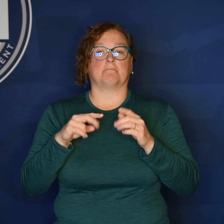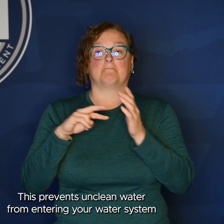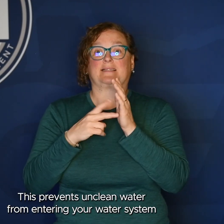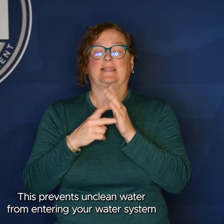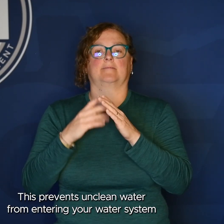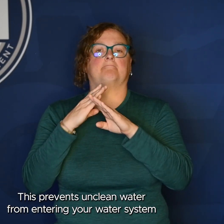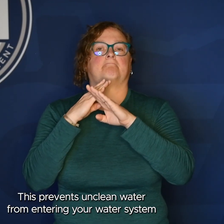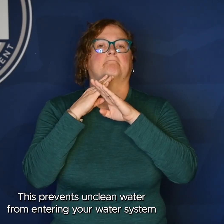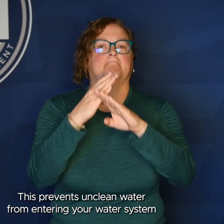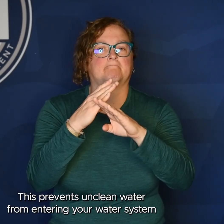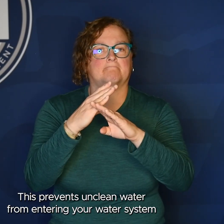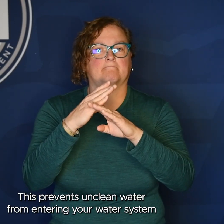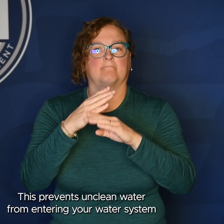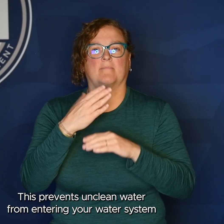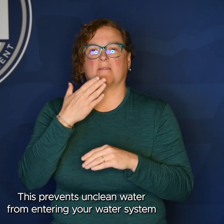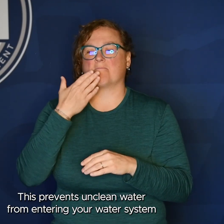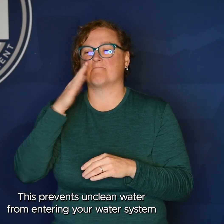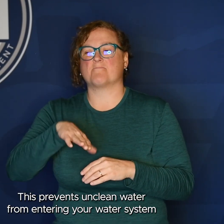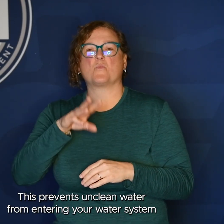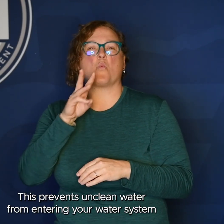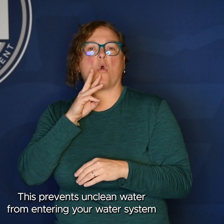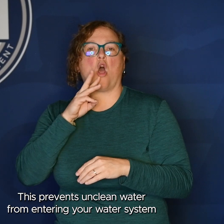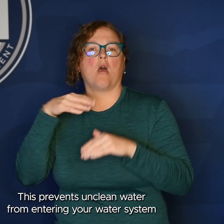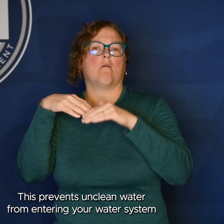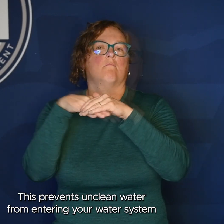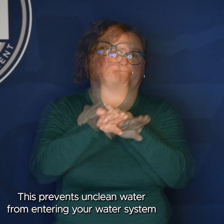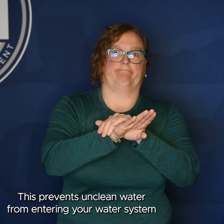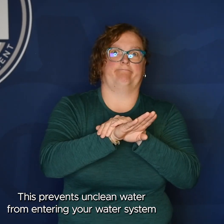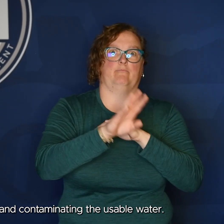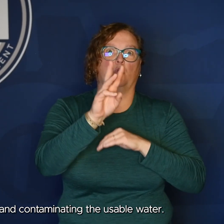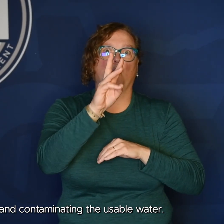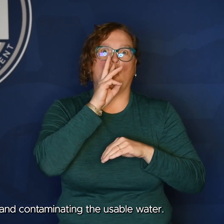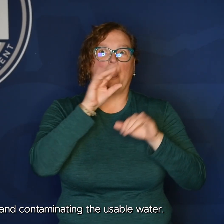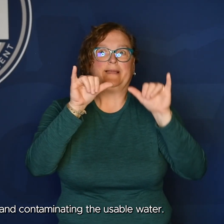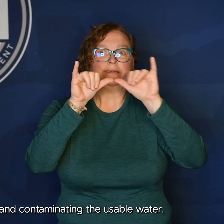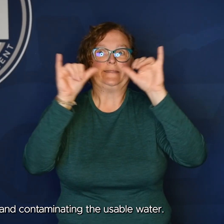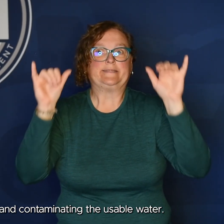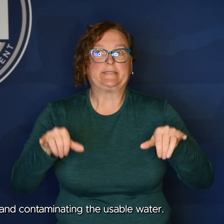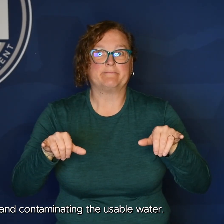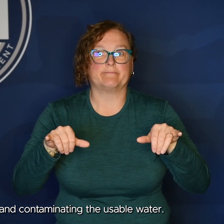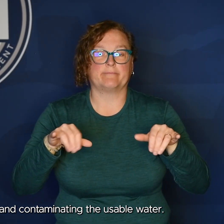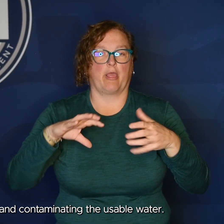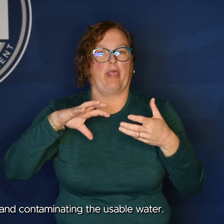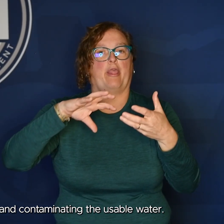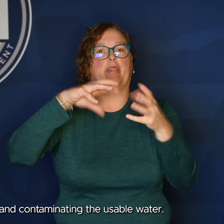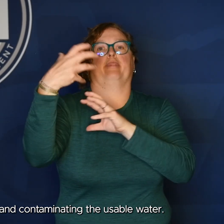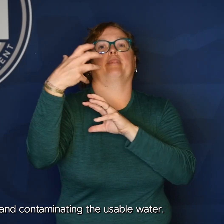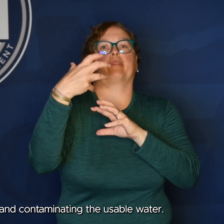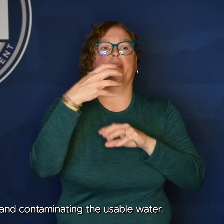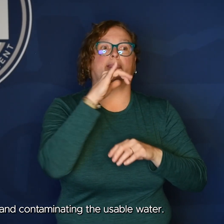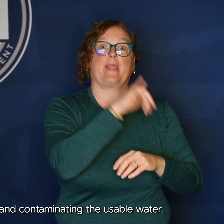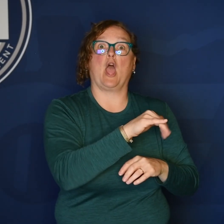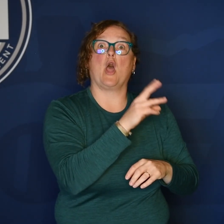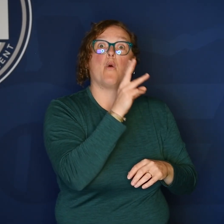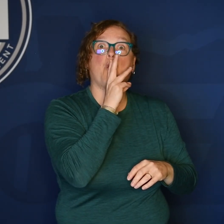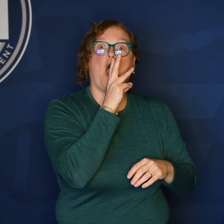This prevents unclean water from entering your water system and contaminating the usable water.